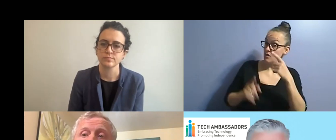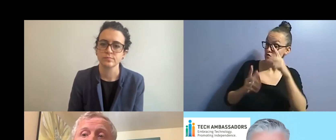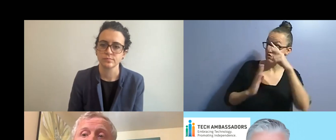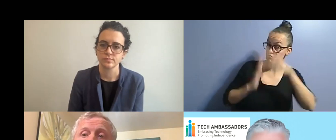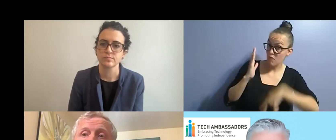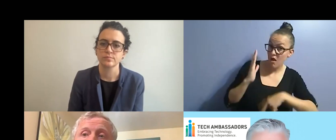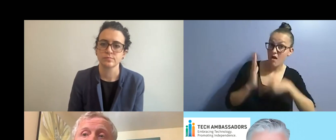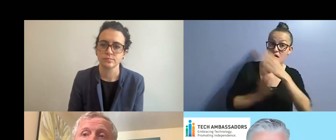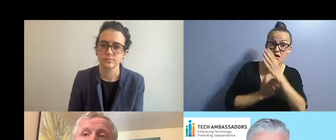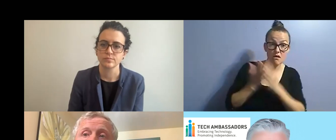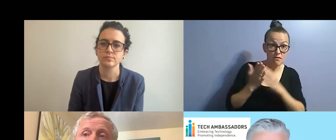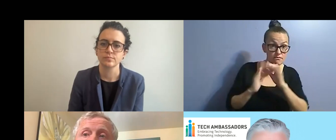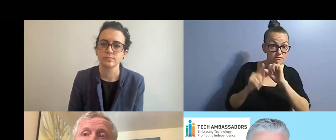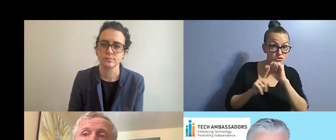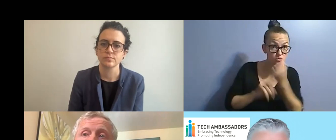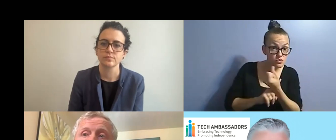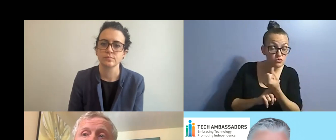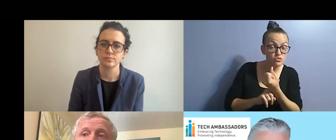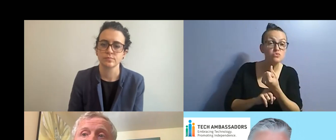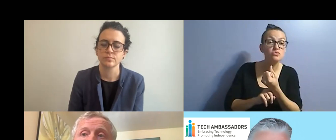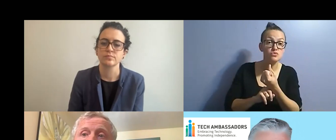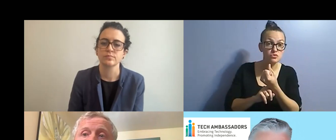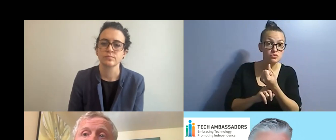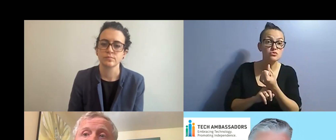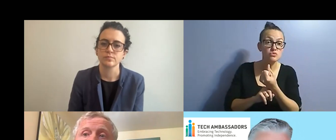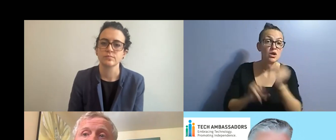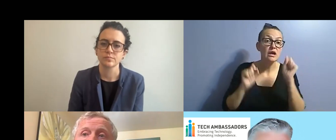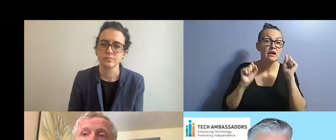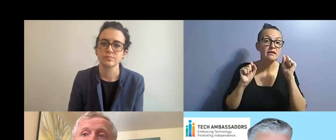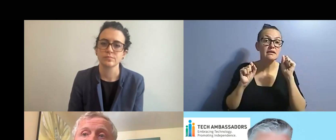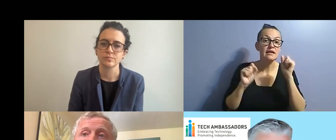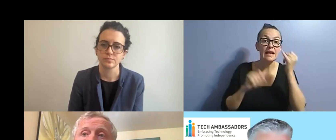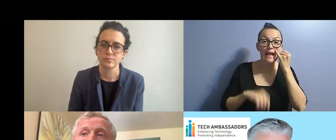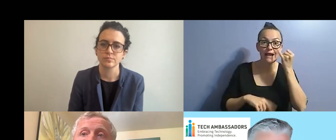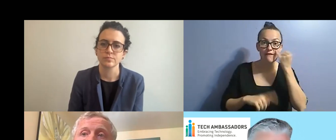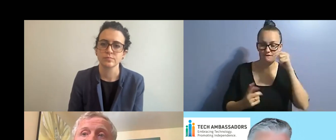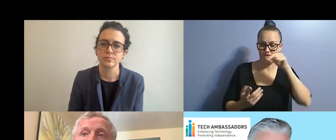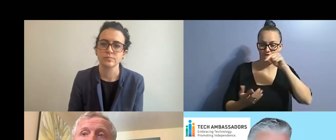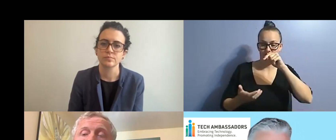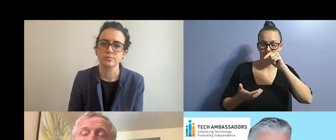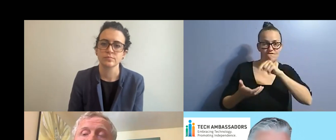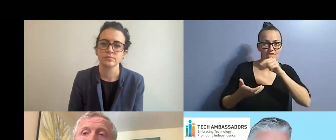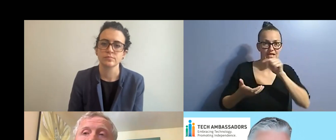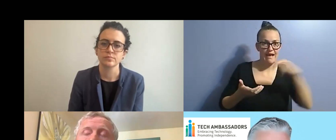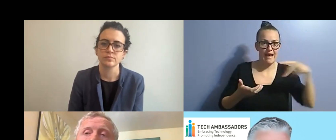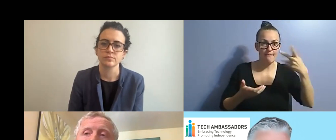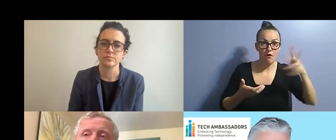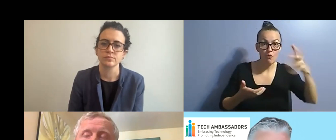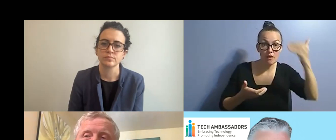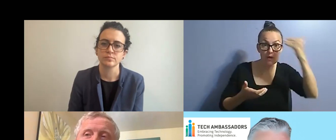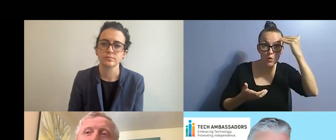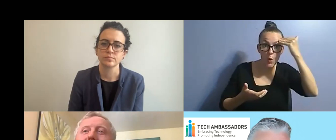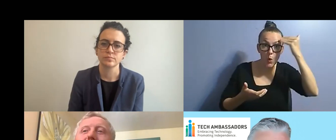some cases detect faces that are familiar to it. Like, so it could recognize a person.